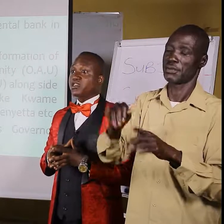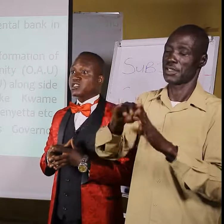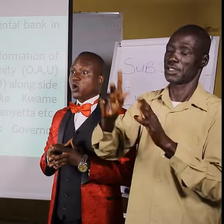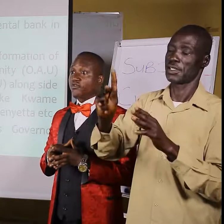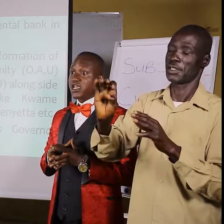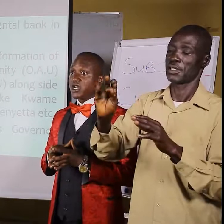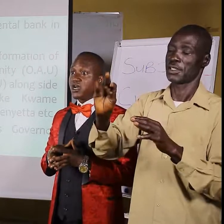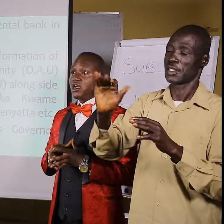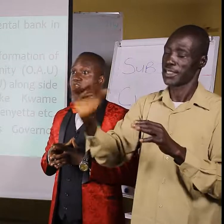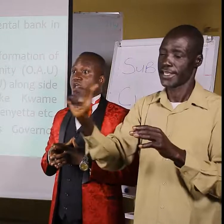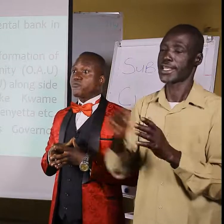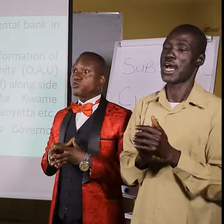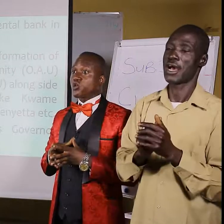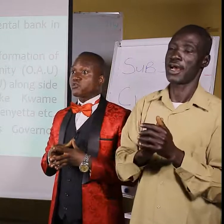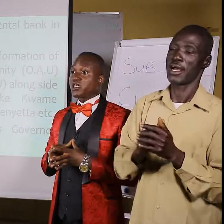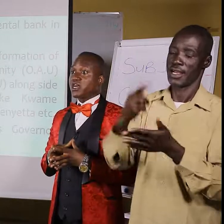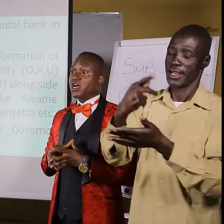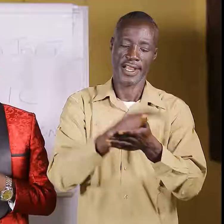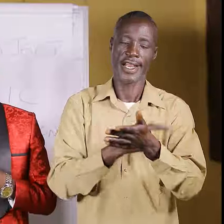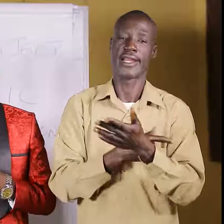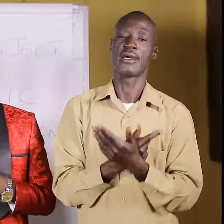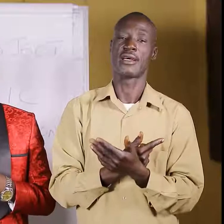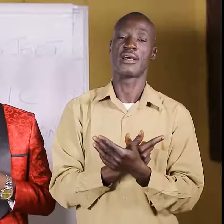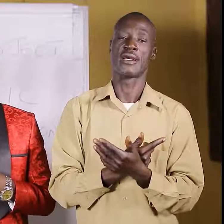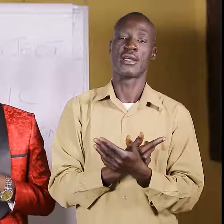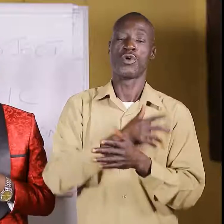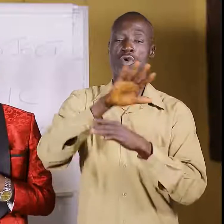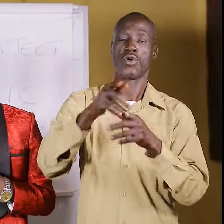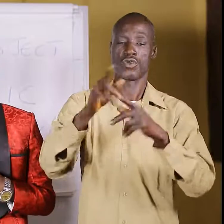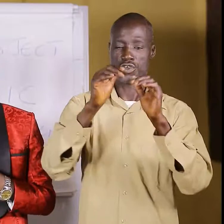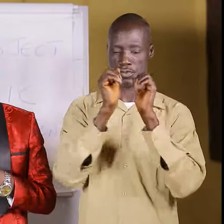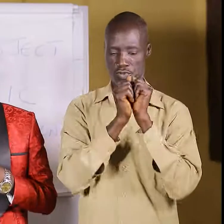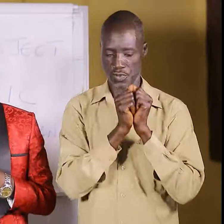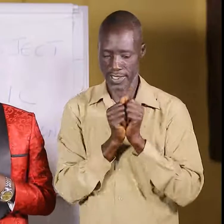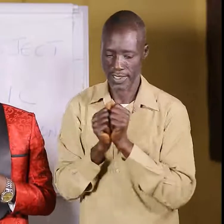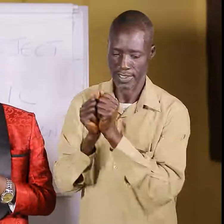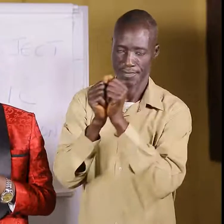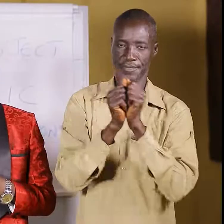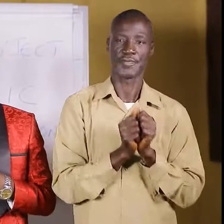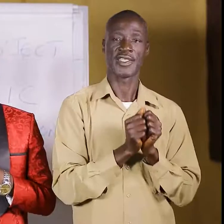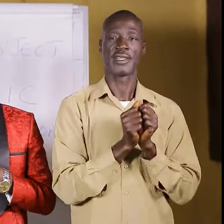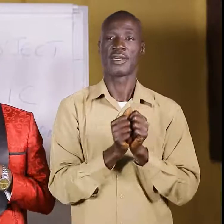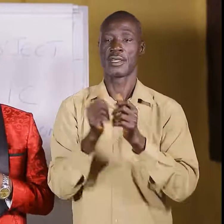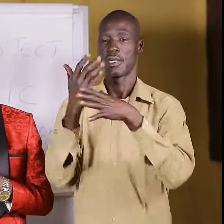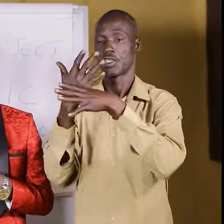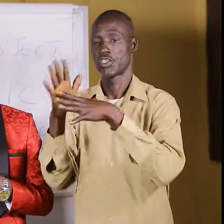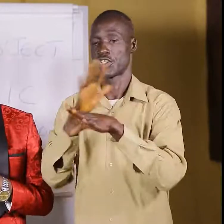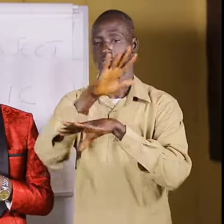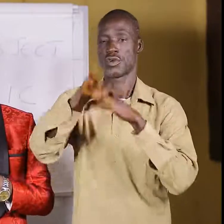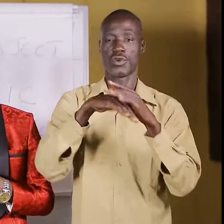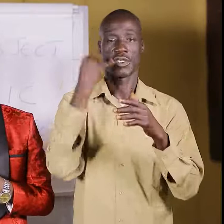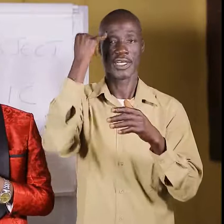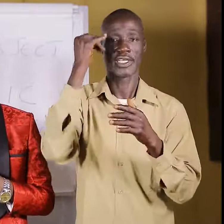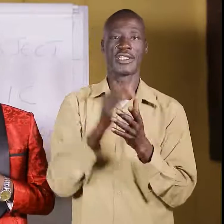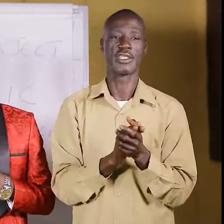Jomo Kenyatta of Kenya, they were able to come together and share the vision of the establishment of the Organization of